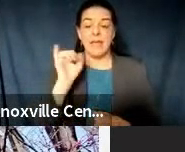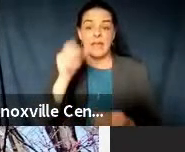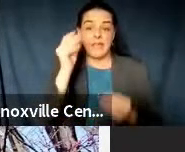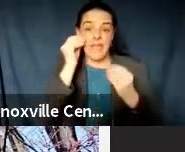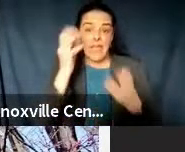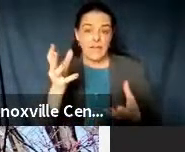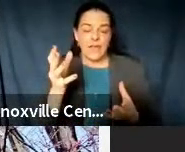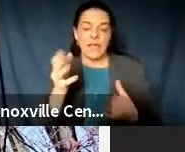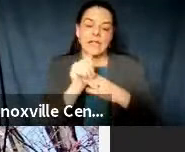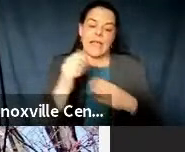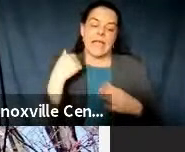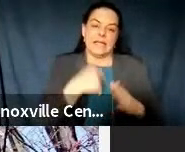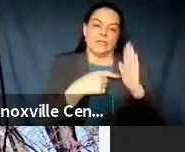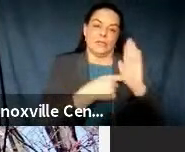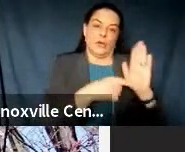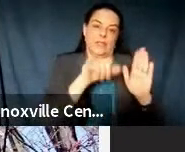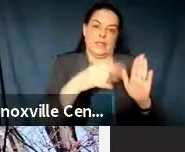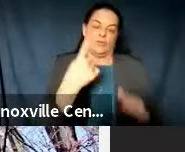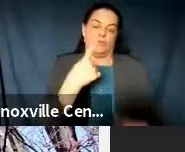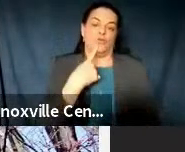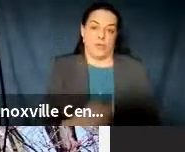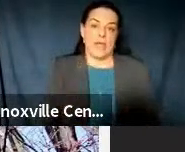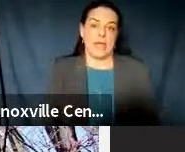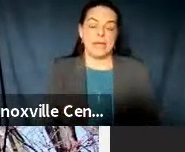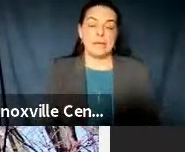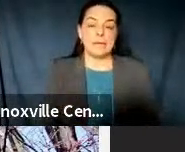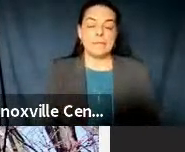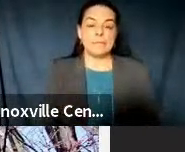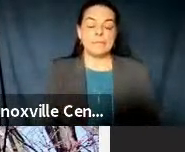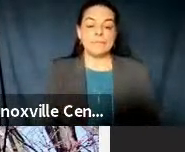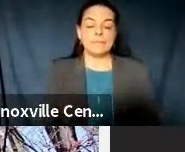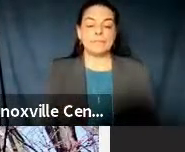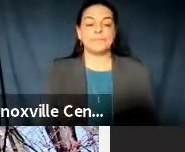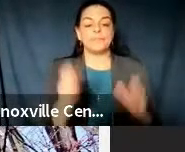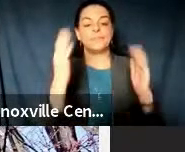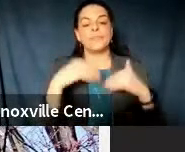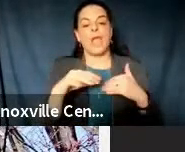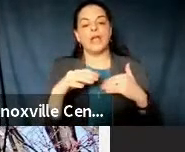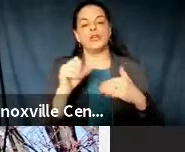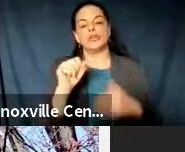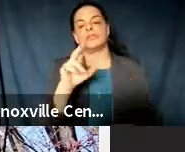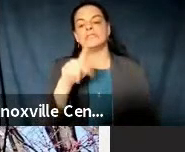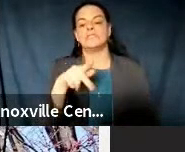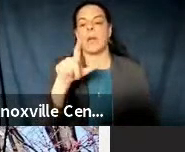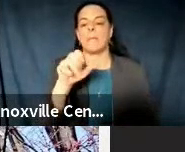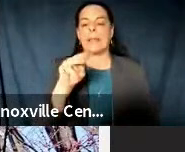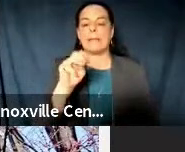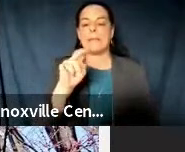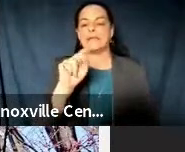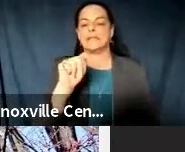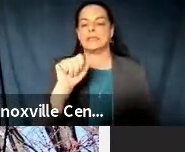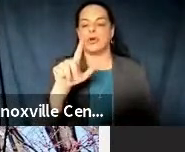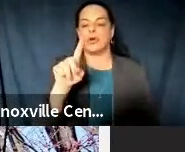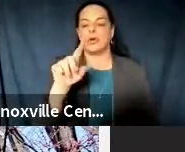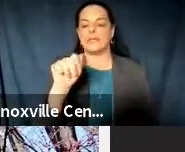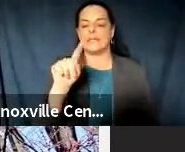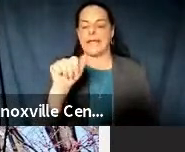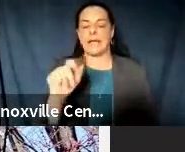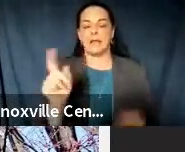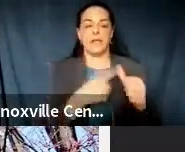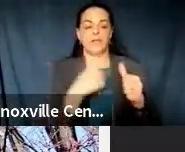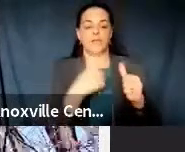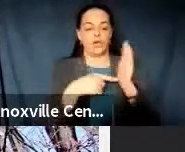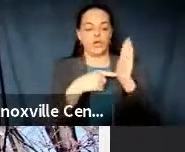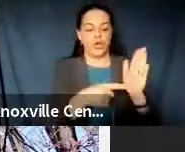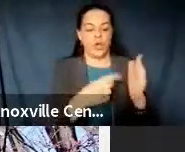us to represent this benchmark as red. Under our supplemental data section, the first chart shows new daily COVID